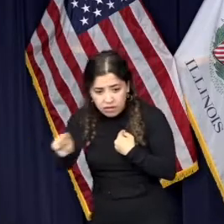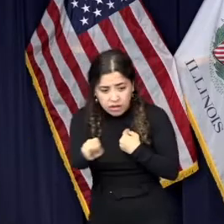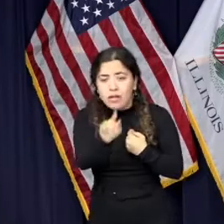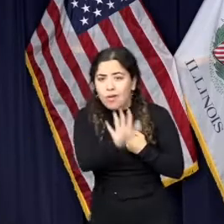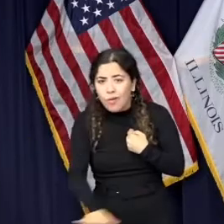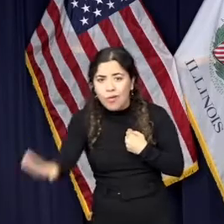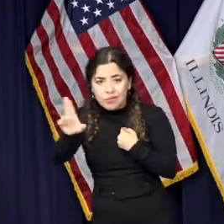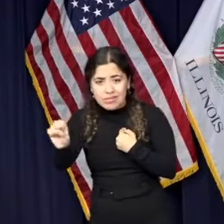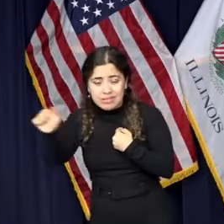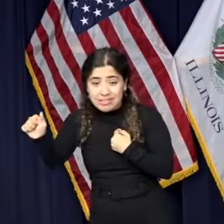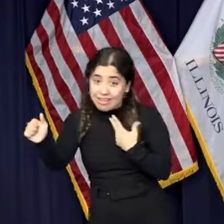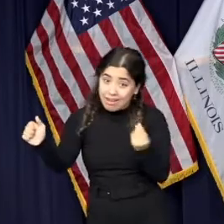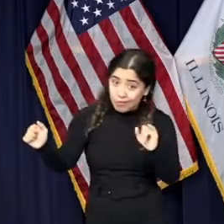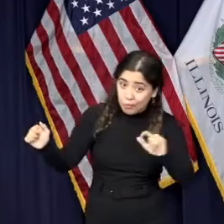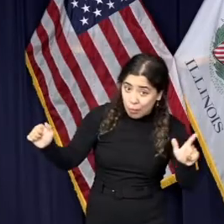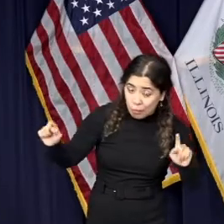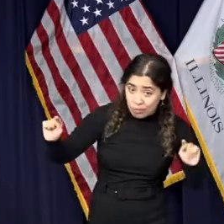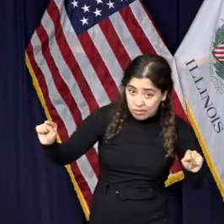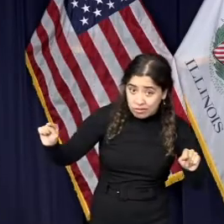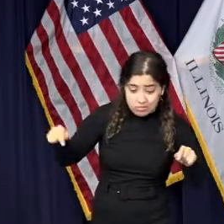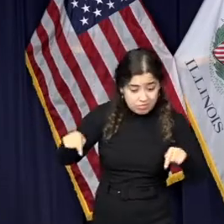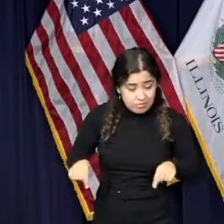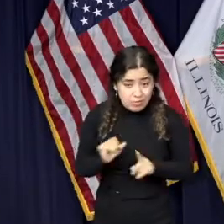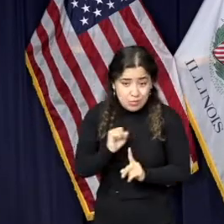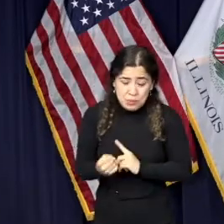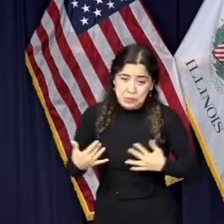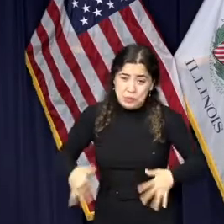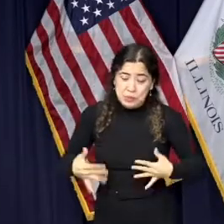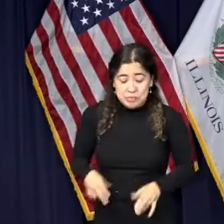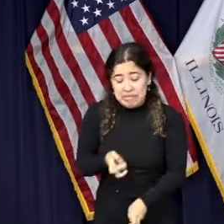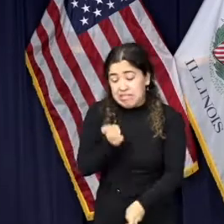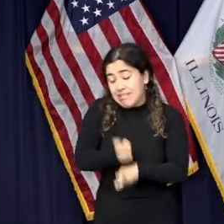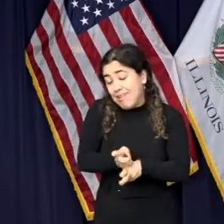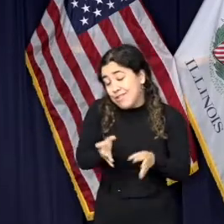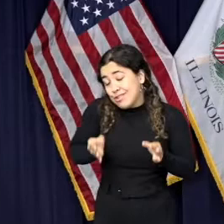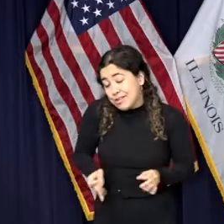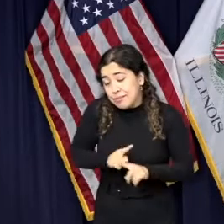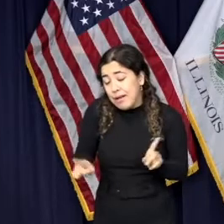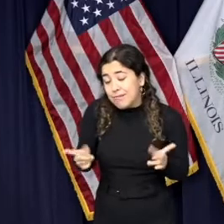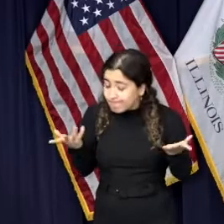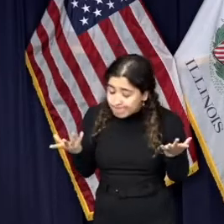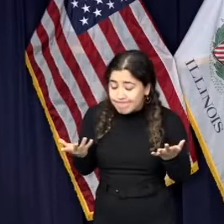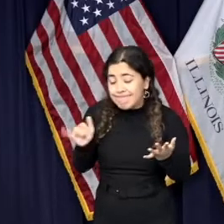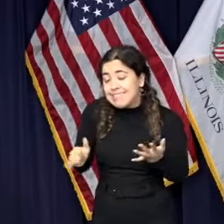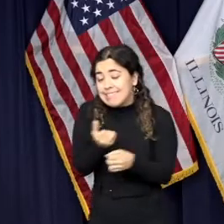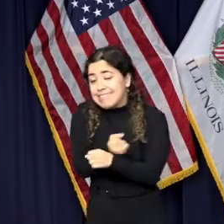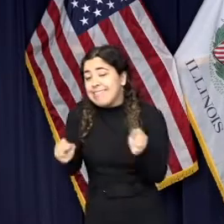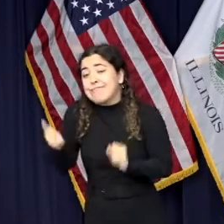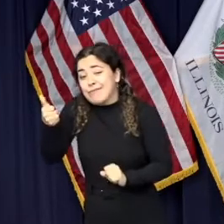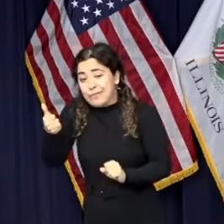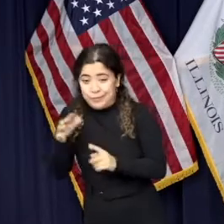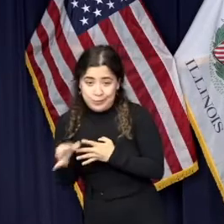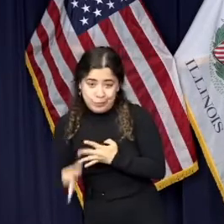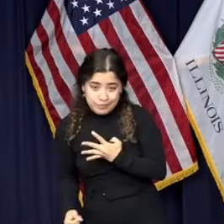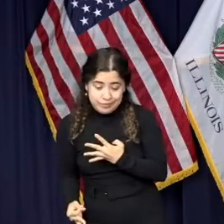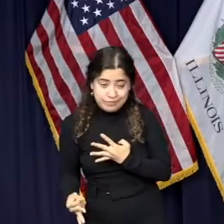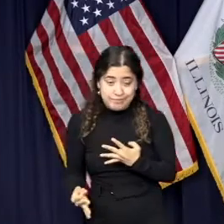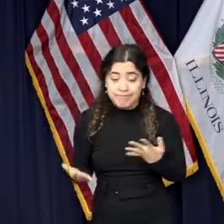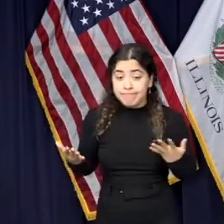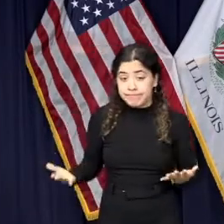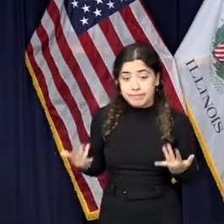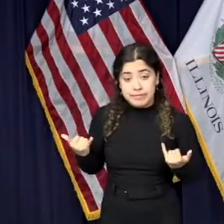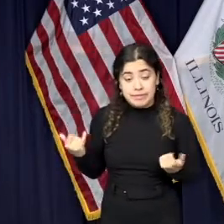States, this is a situation where the toughest choice is also the safest choice. Therefore,